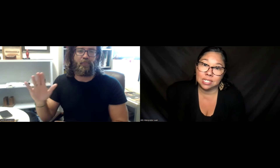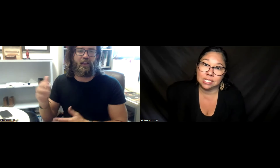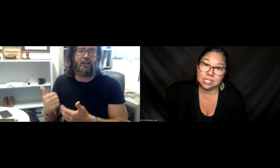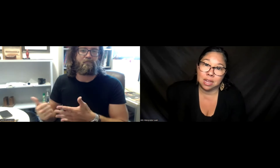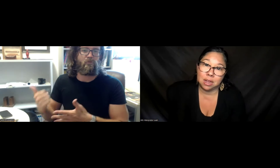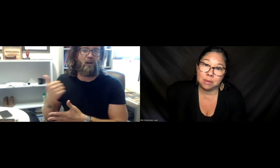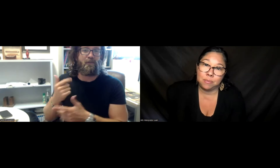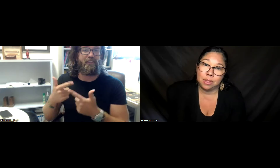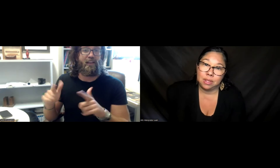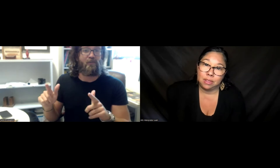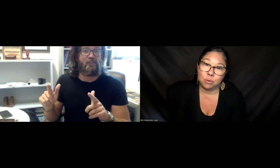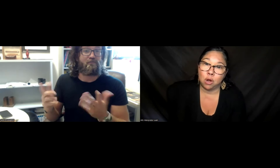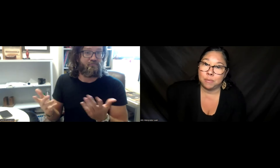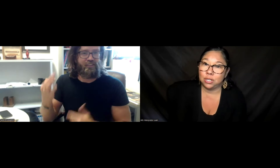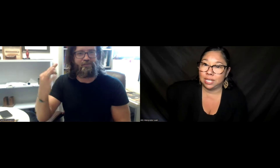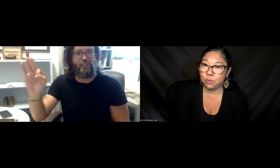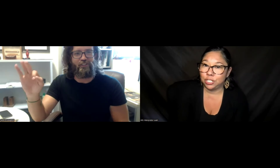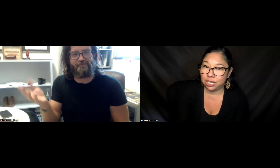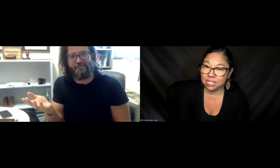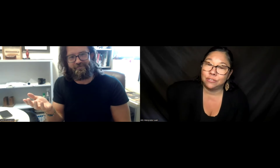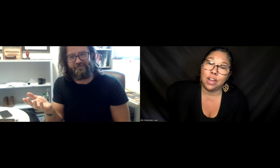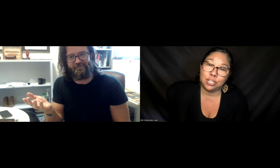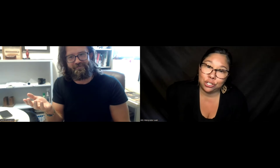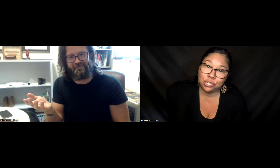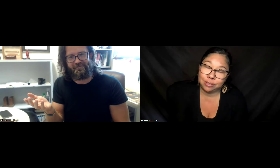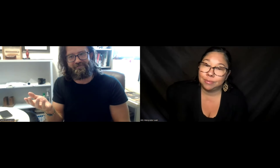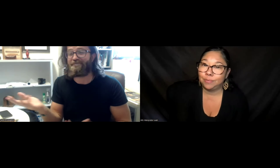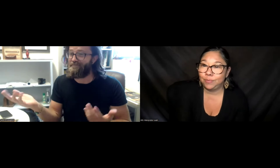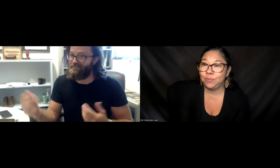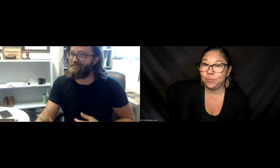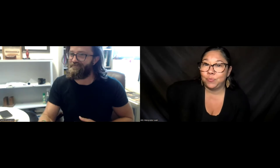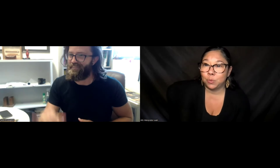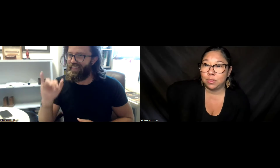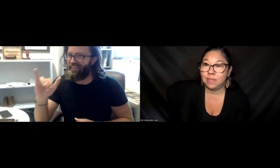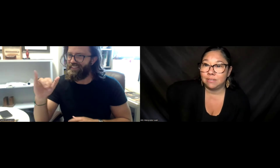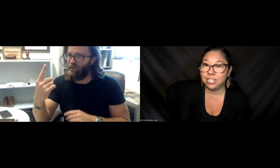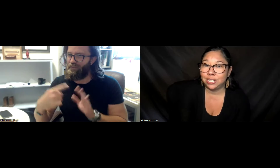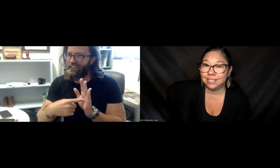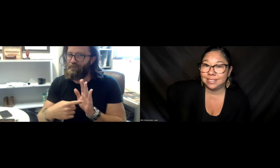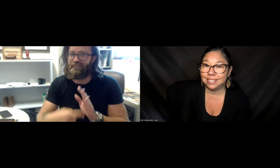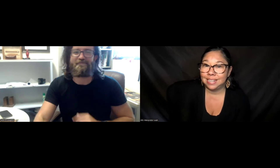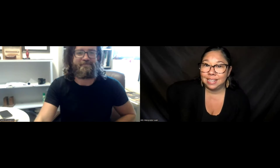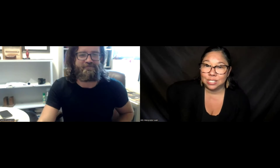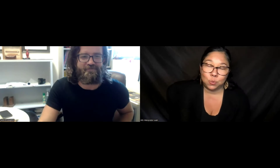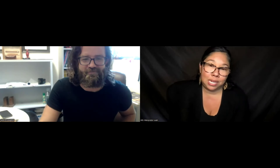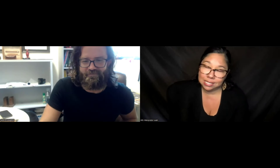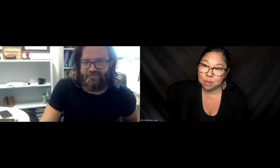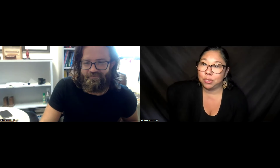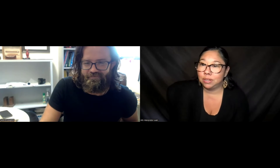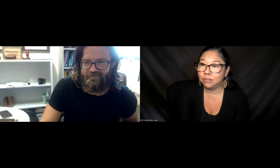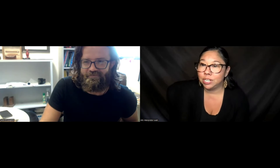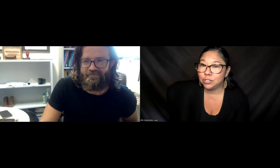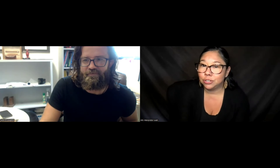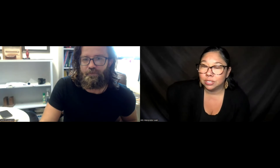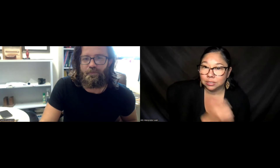itself is their primary language is French within that region. That's an